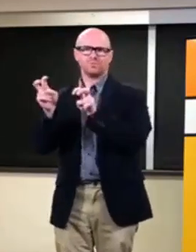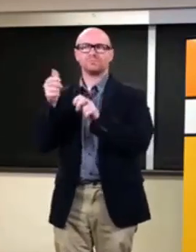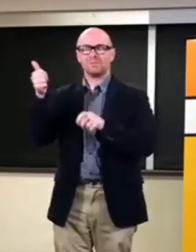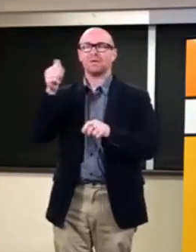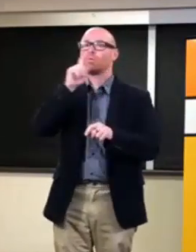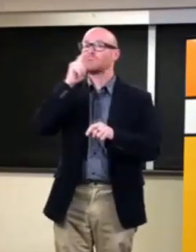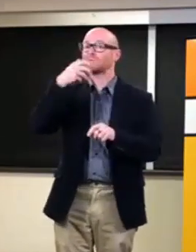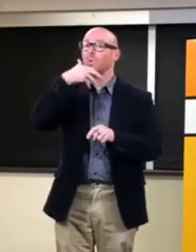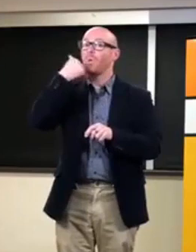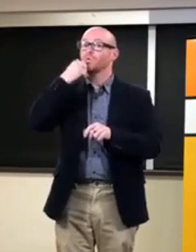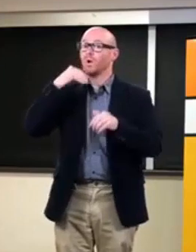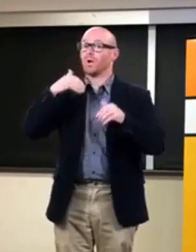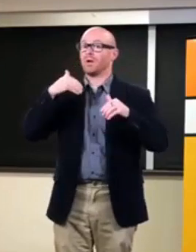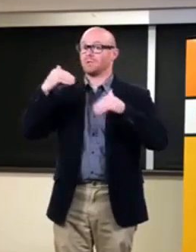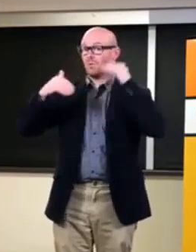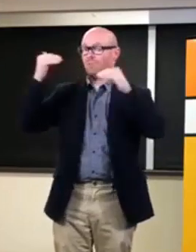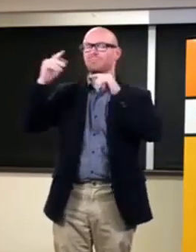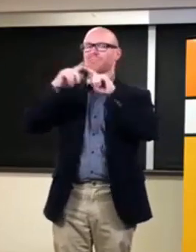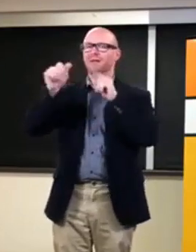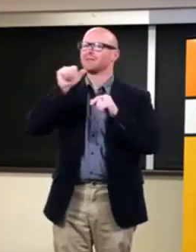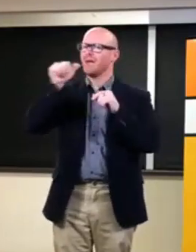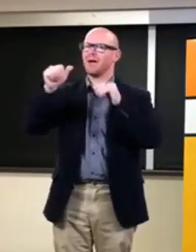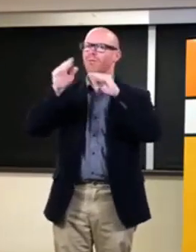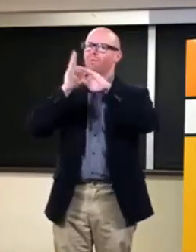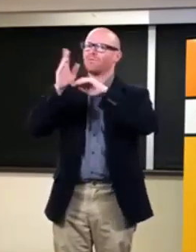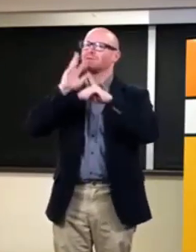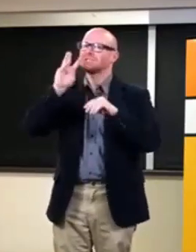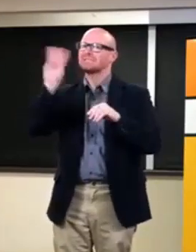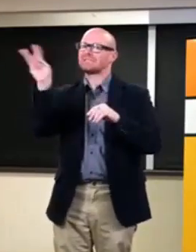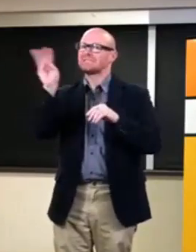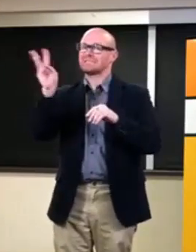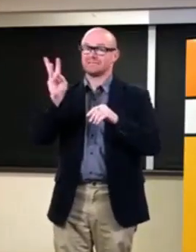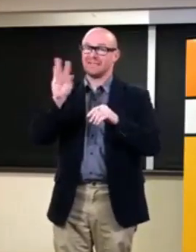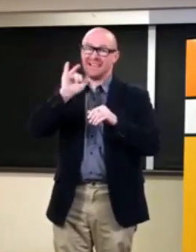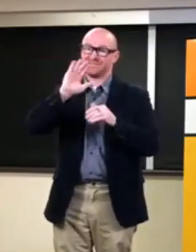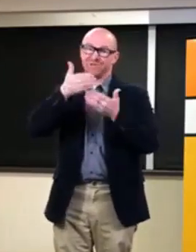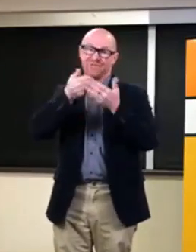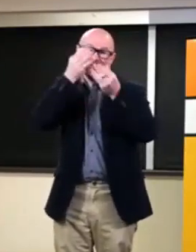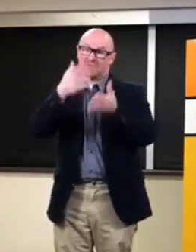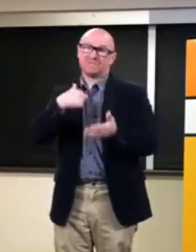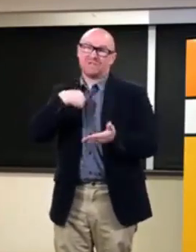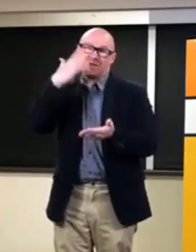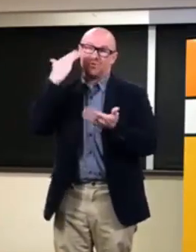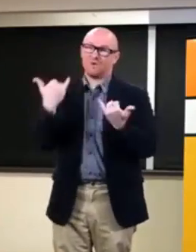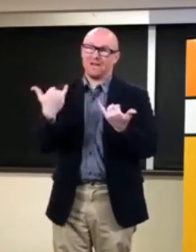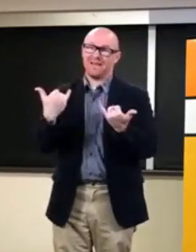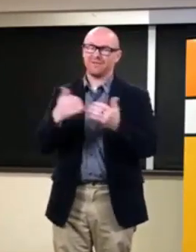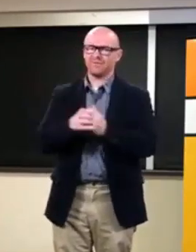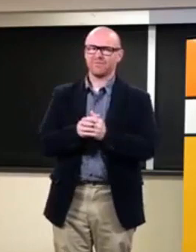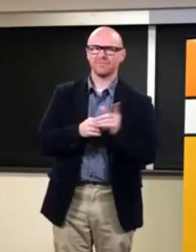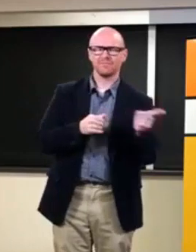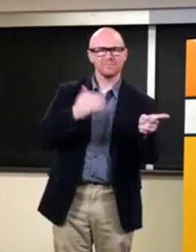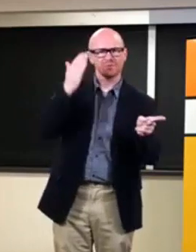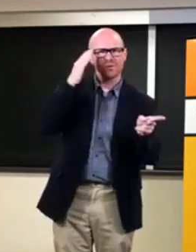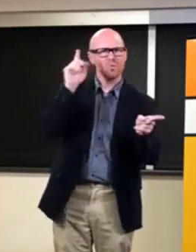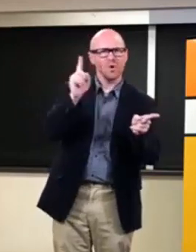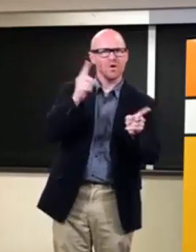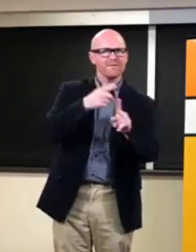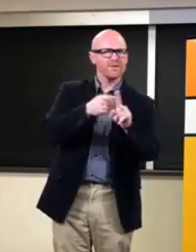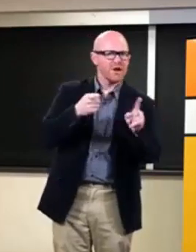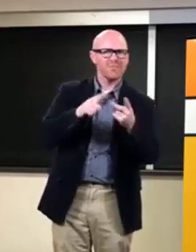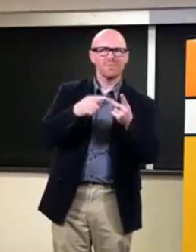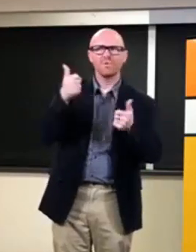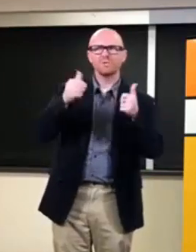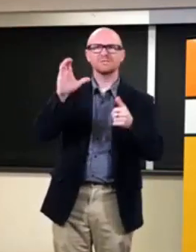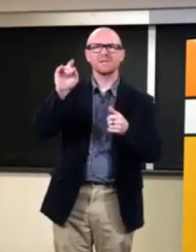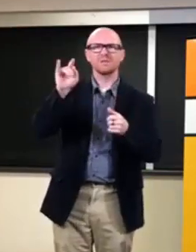older adult, but younger than the age of 60 years. That's all the information I have on him. Do you know where he was from or what county?